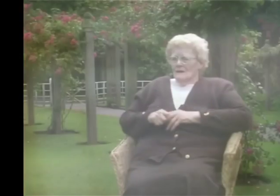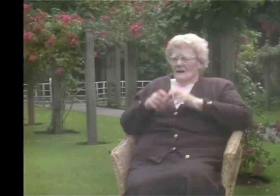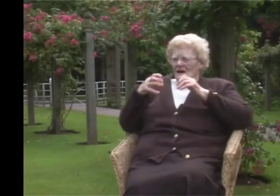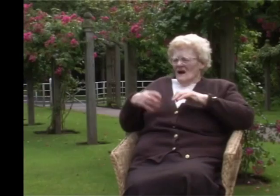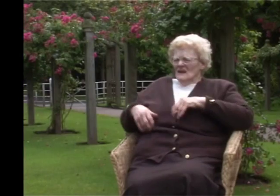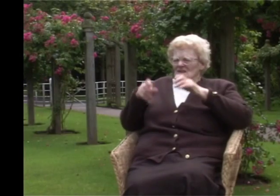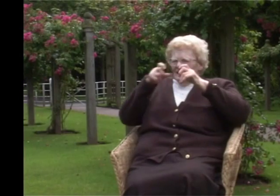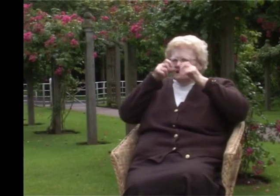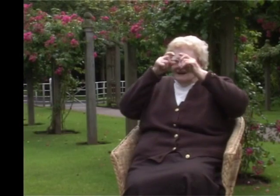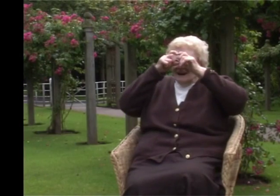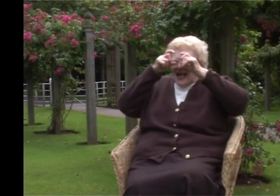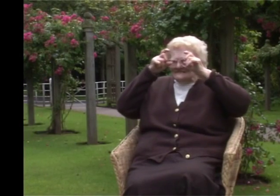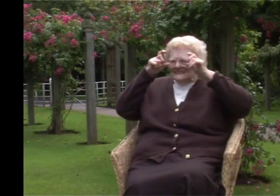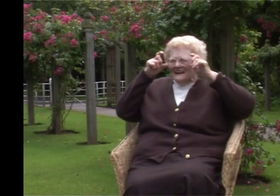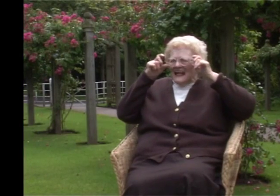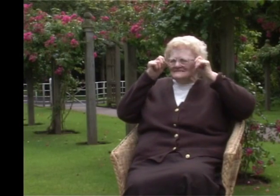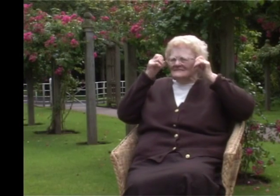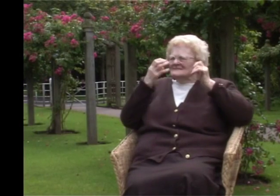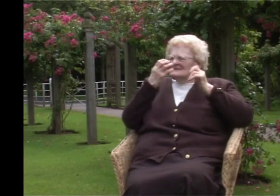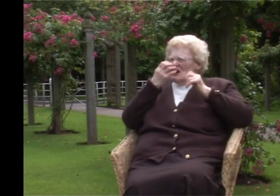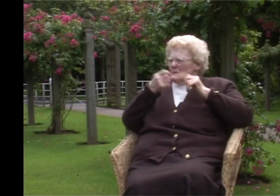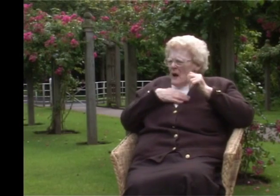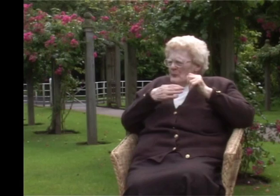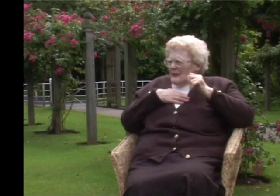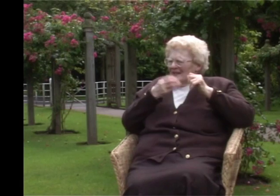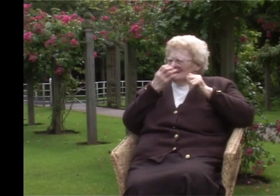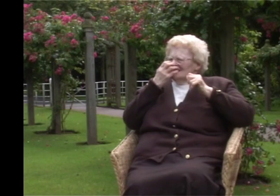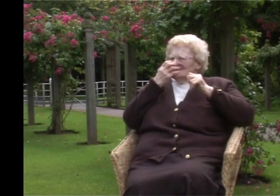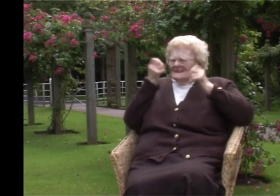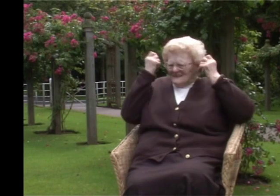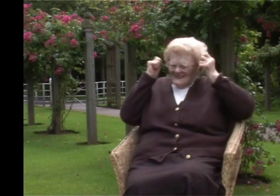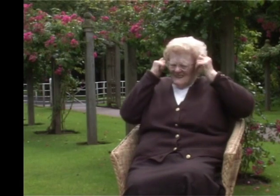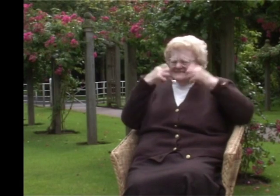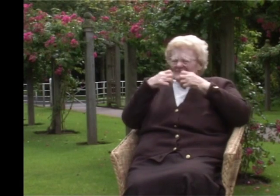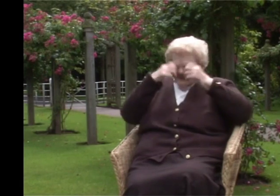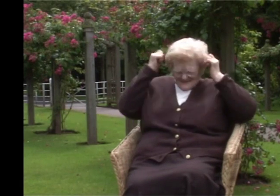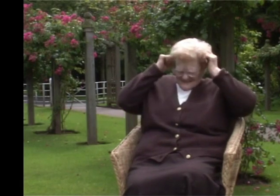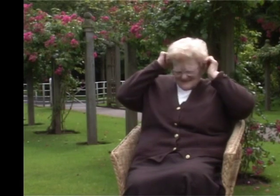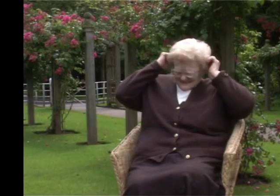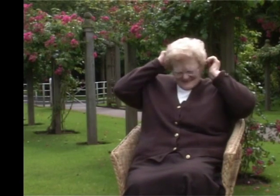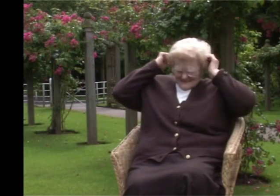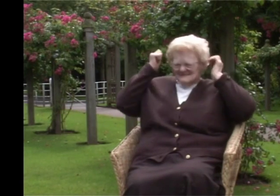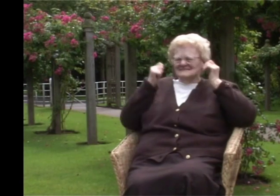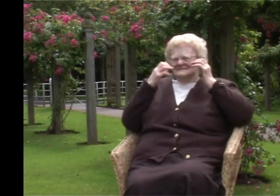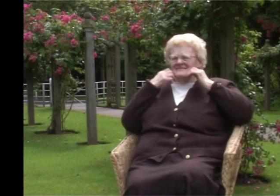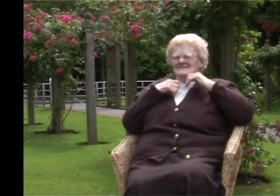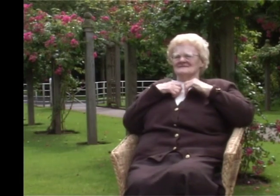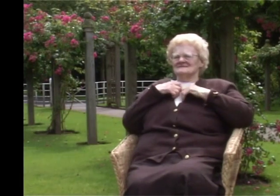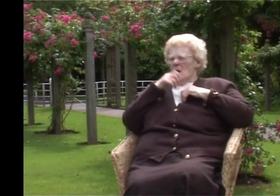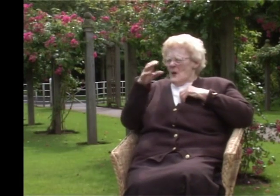We all had to wear protected gas masks that caused difficulty in breathing as they were securely fastened on our heads. Everybody